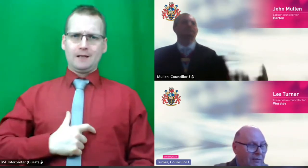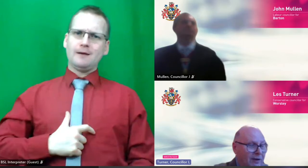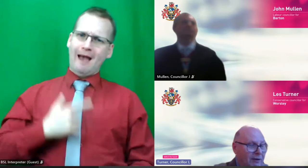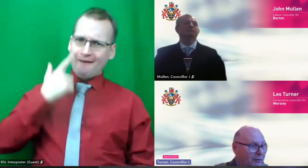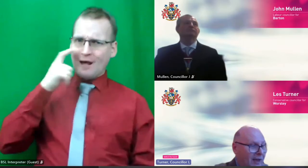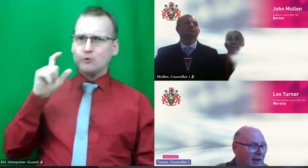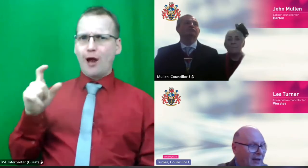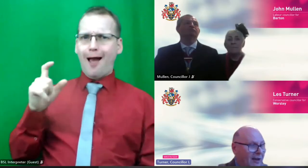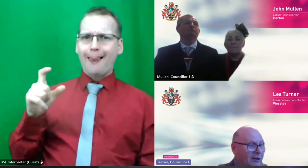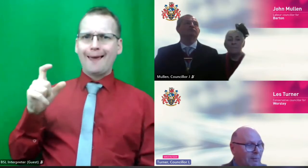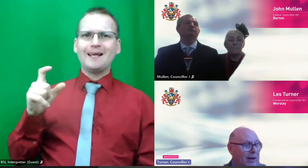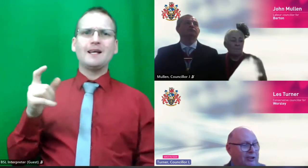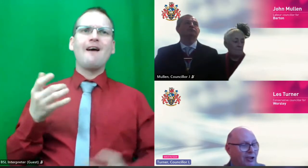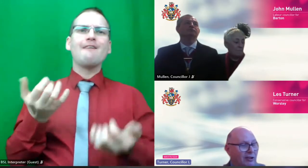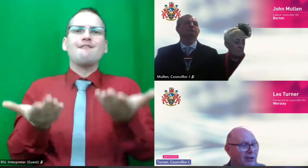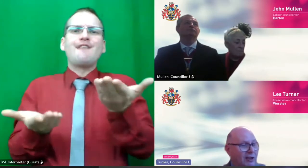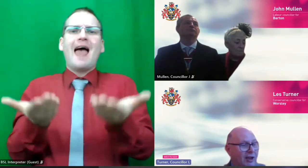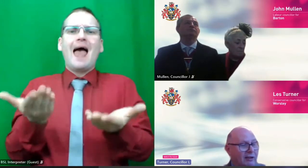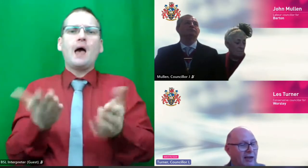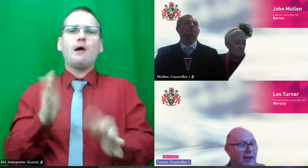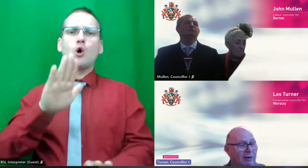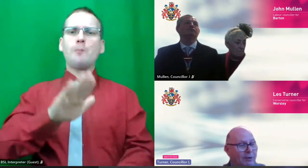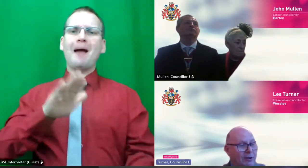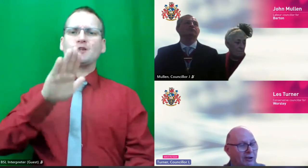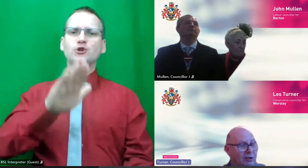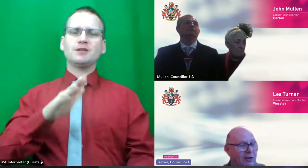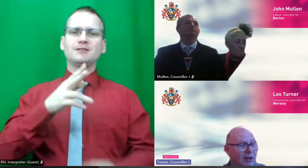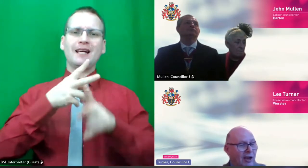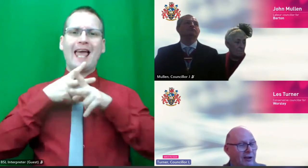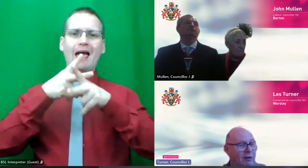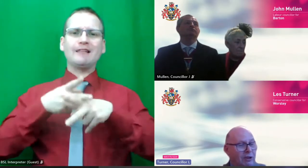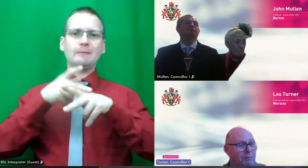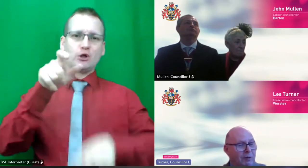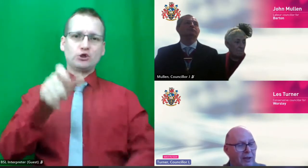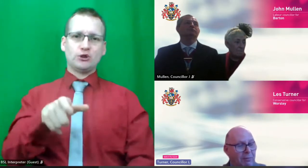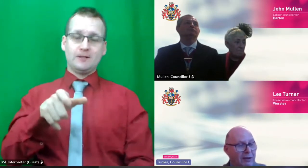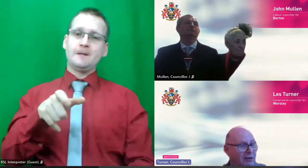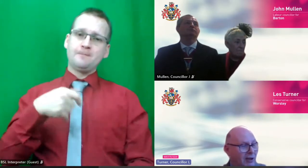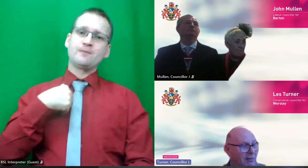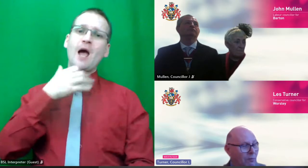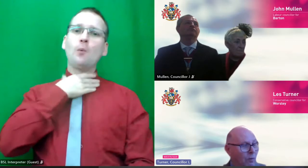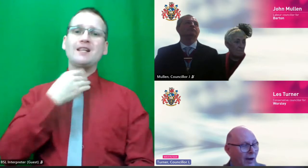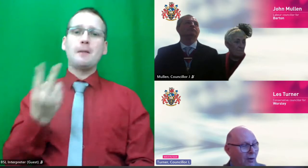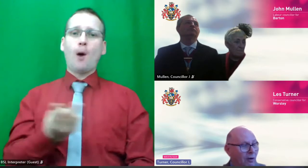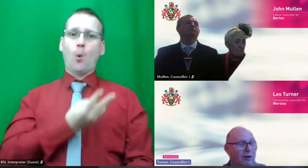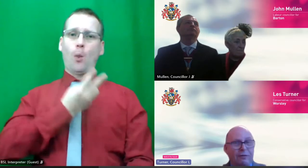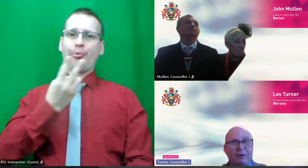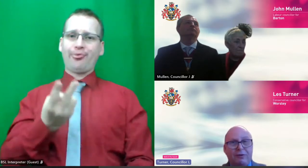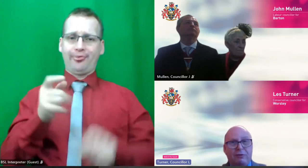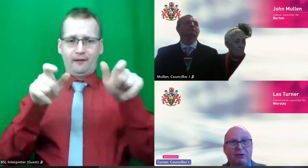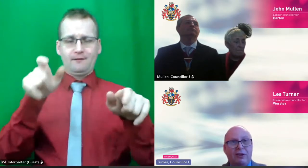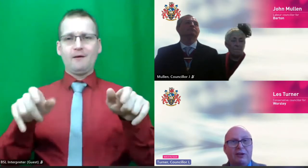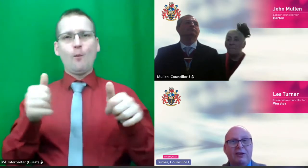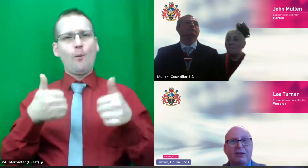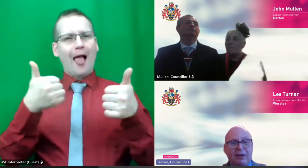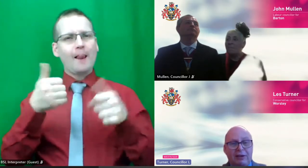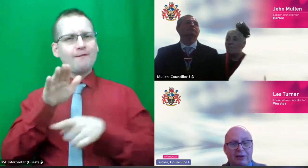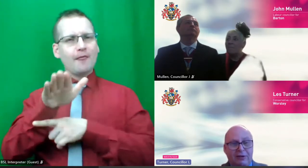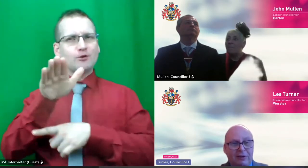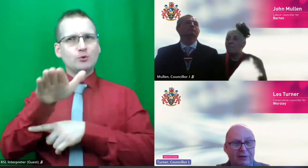Charlie to be a very fair, compassionate and caring person, and I wish both him and Tim well for the